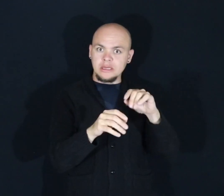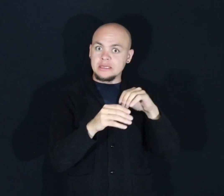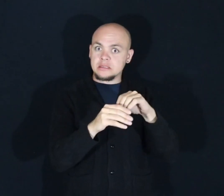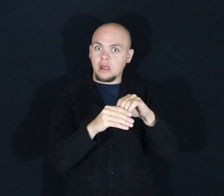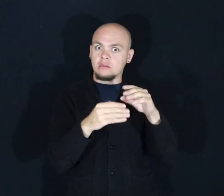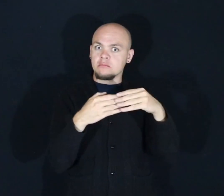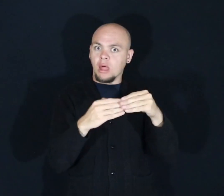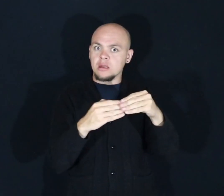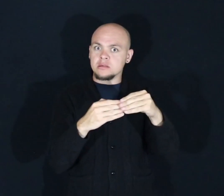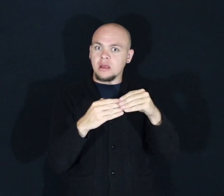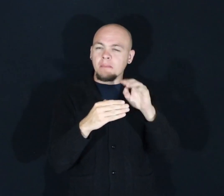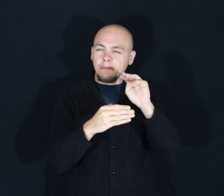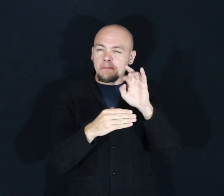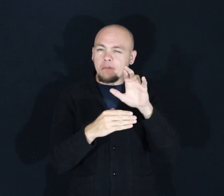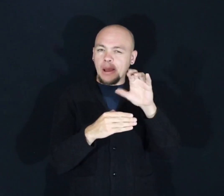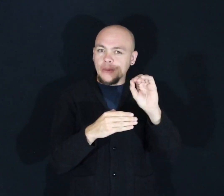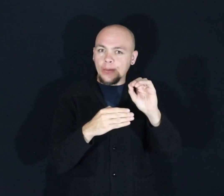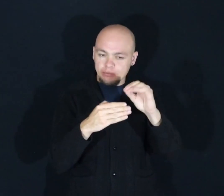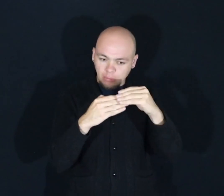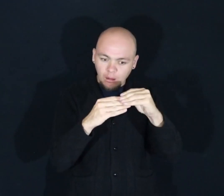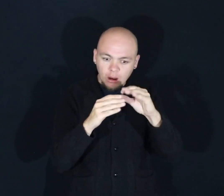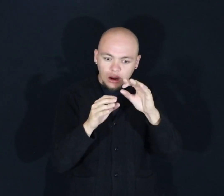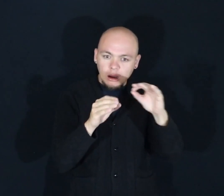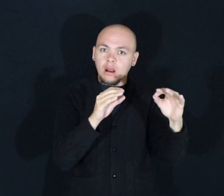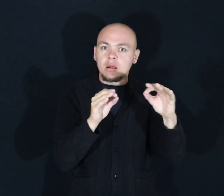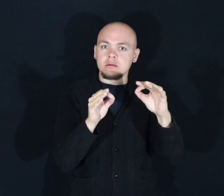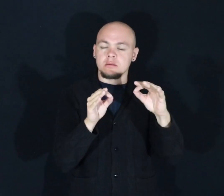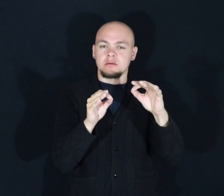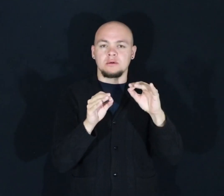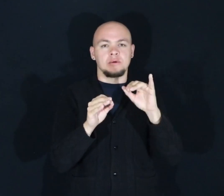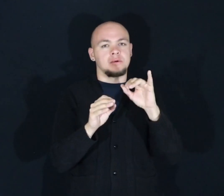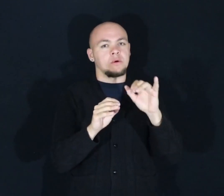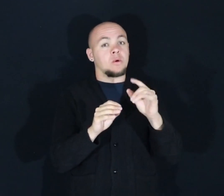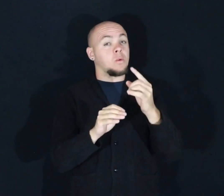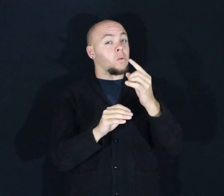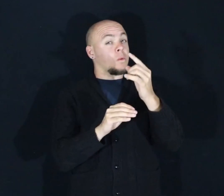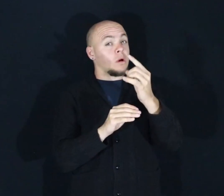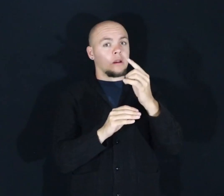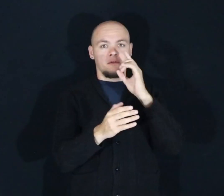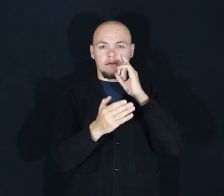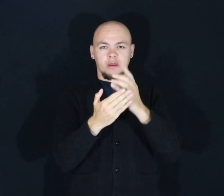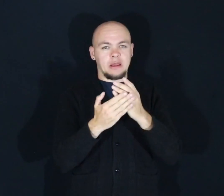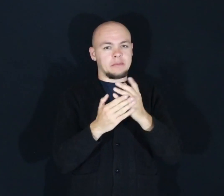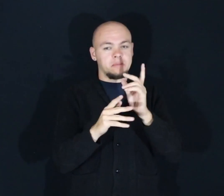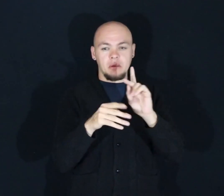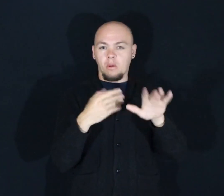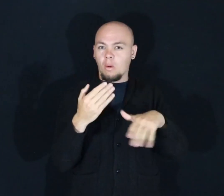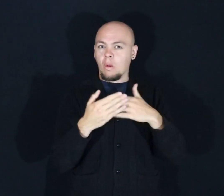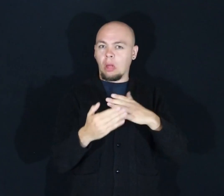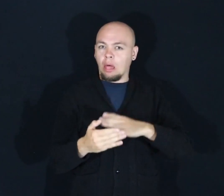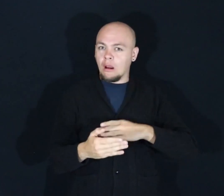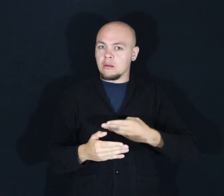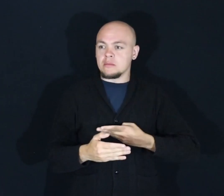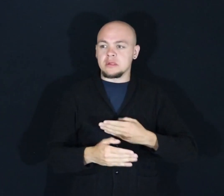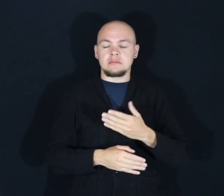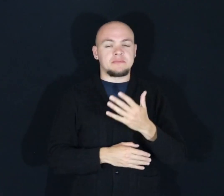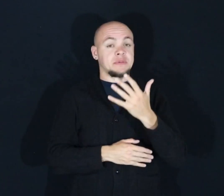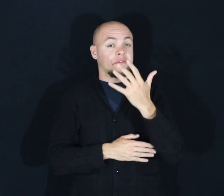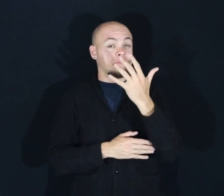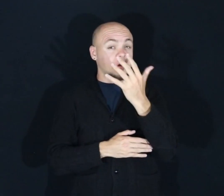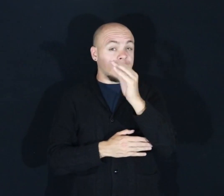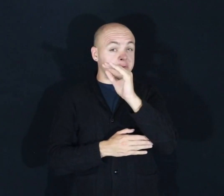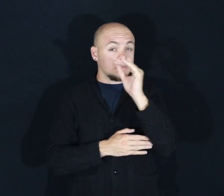one fact that upsets every environmentally conscious person that I know. Only 5% of plastics